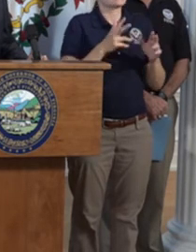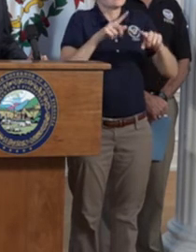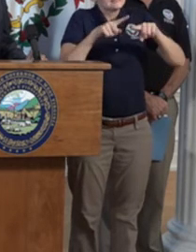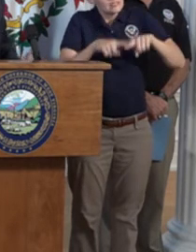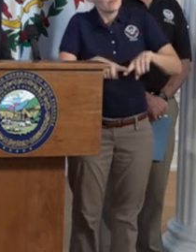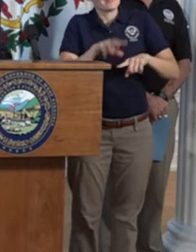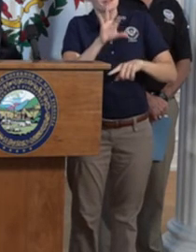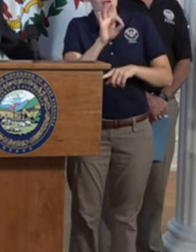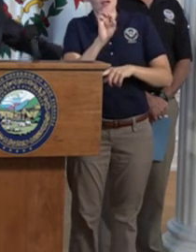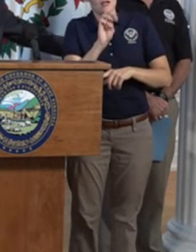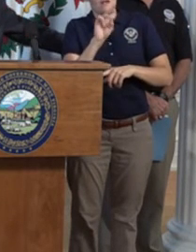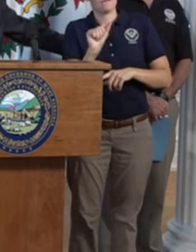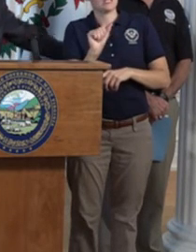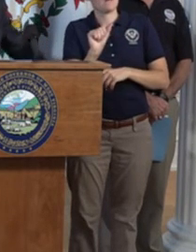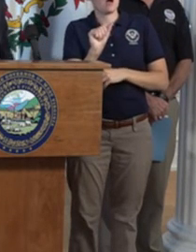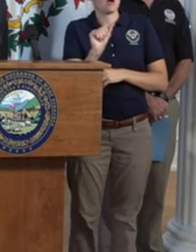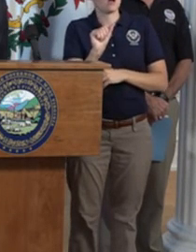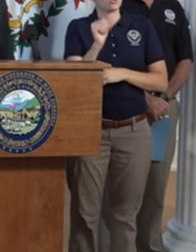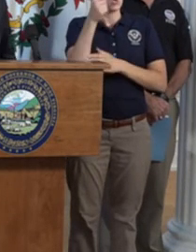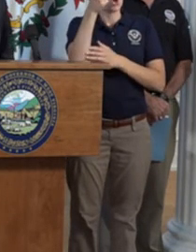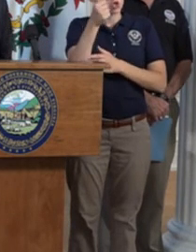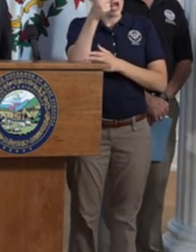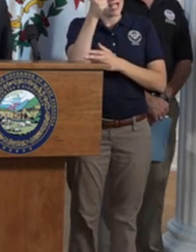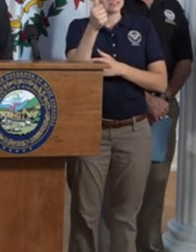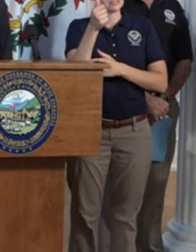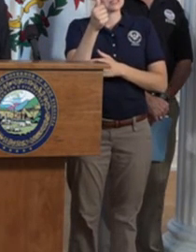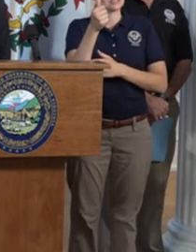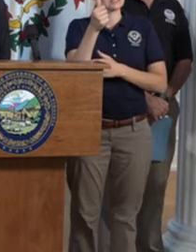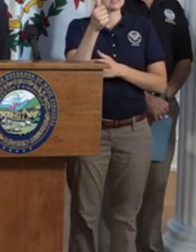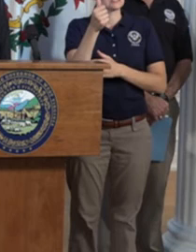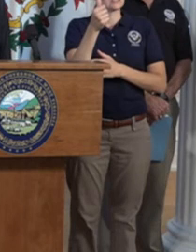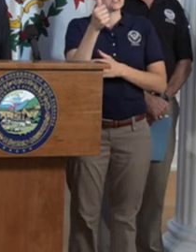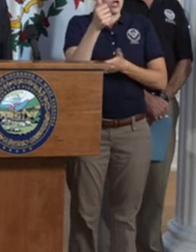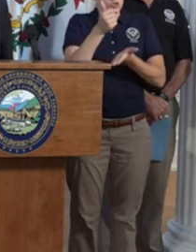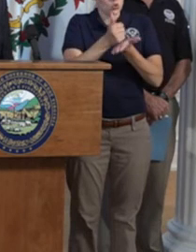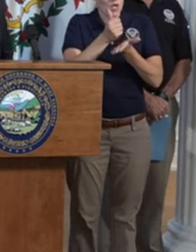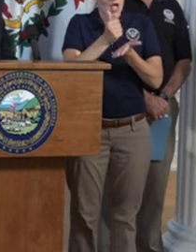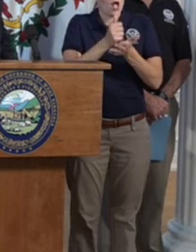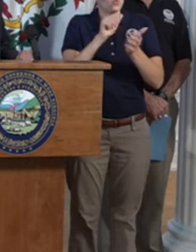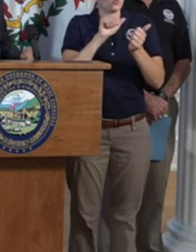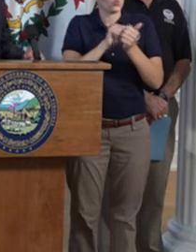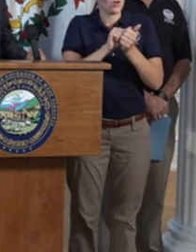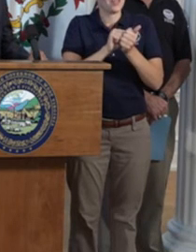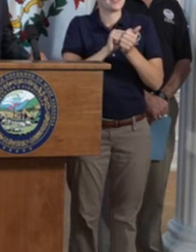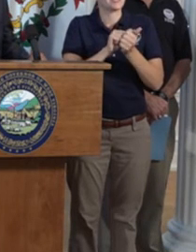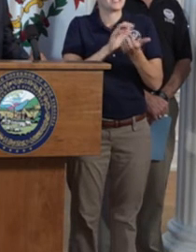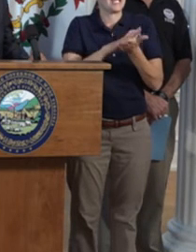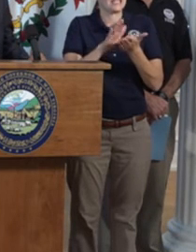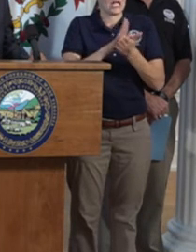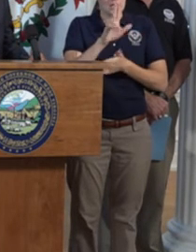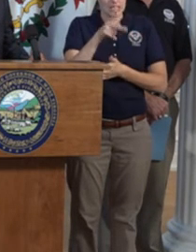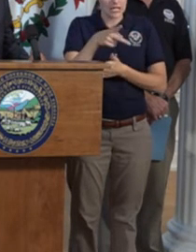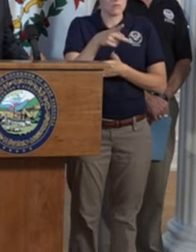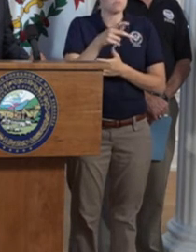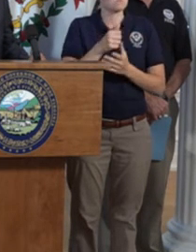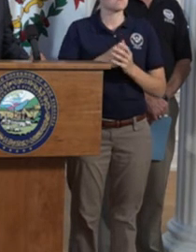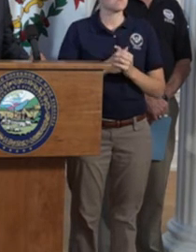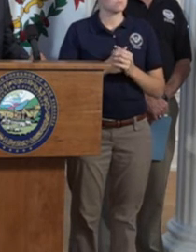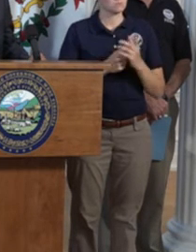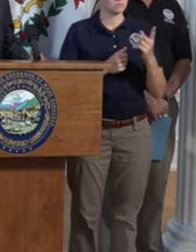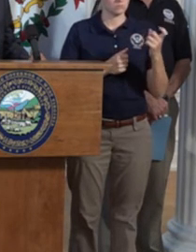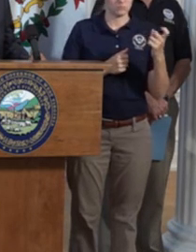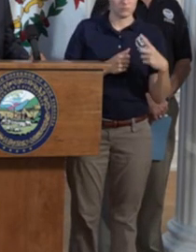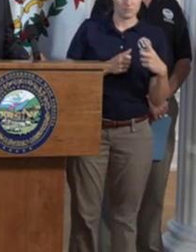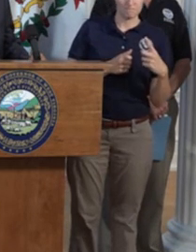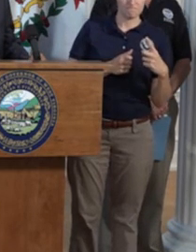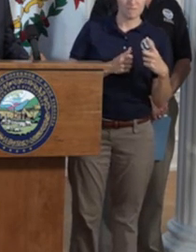grants to get through the cleanup effort. Does this, I'm asking this question, so FEMA, from what I've been